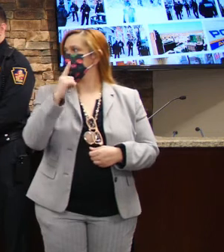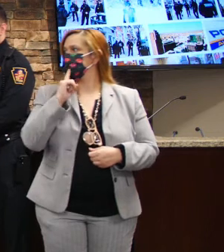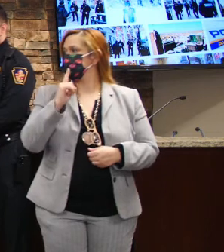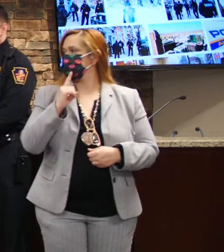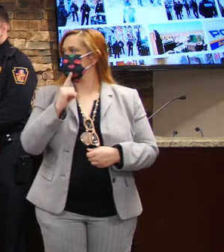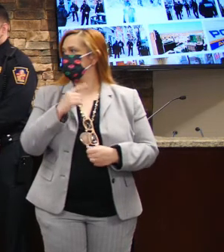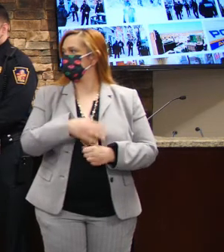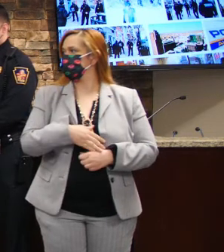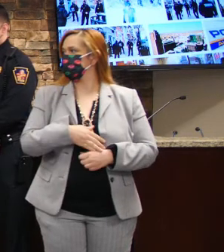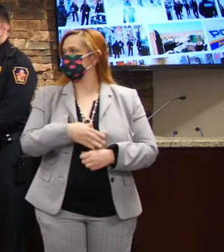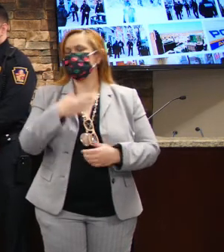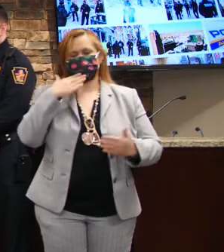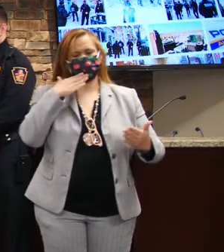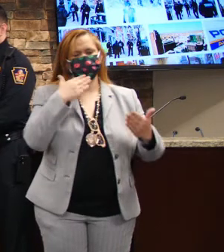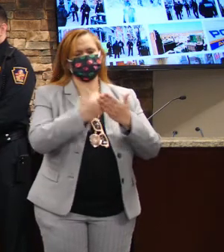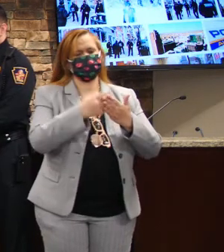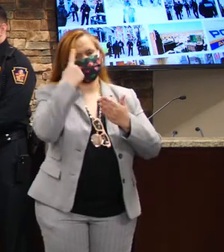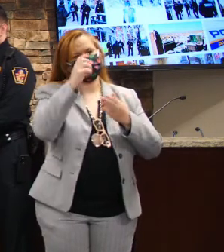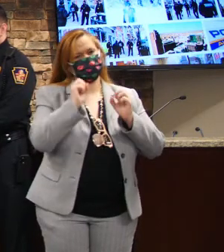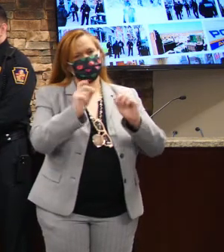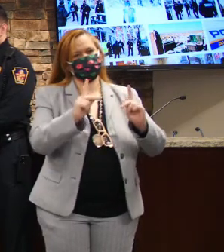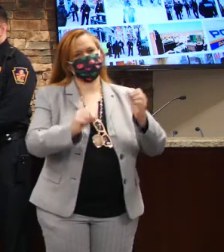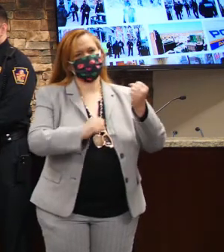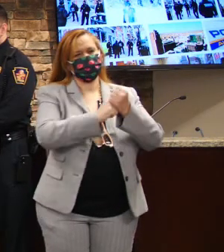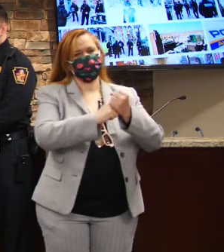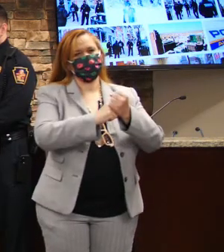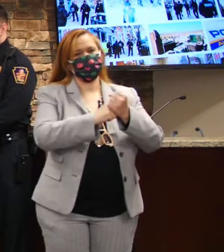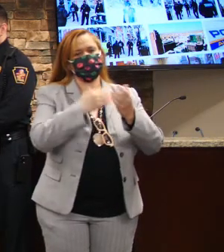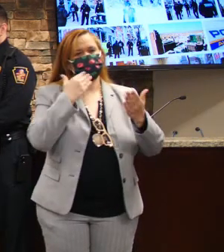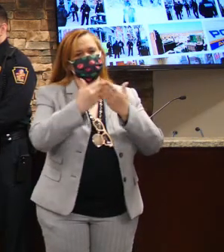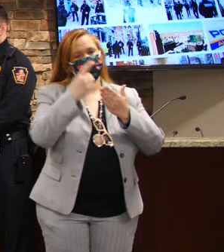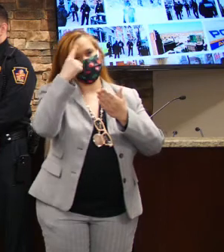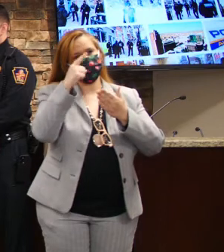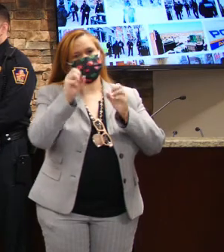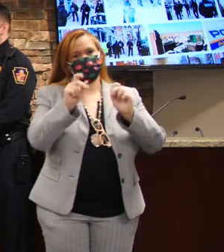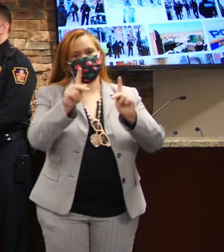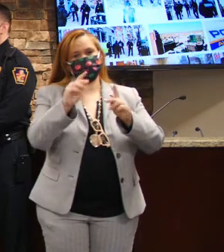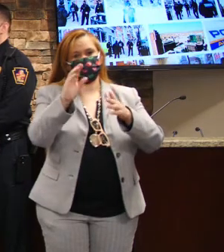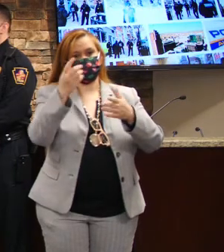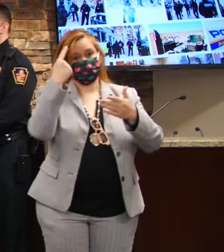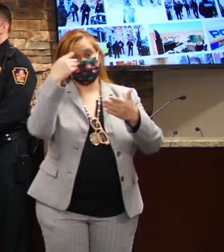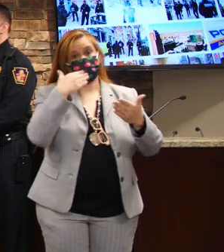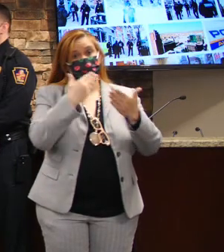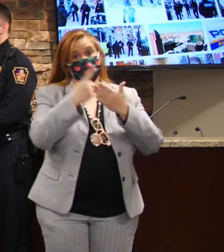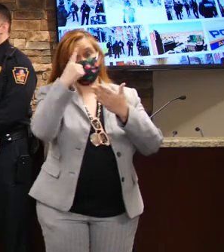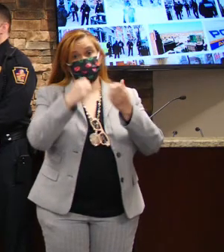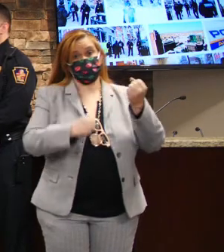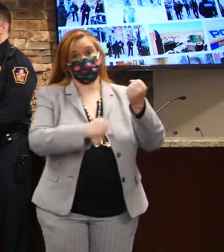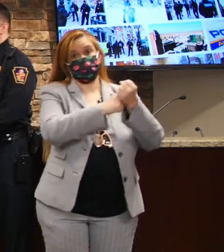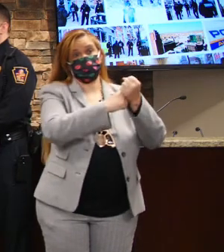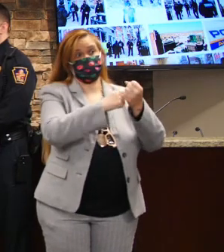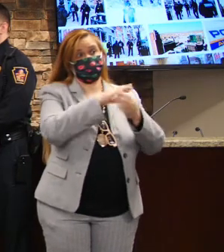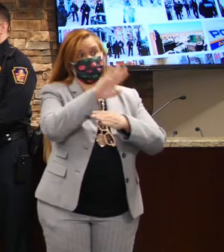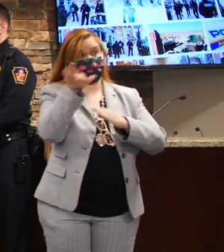reality, thank you for being here with us today. This is a wonderful opportunity to combine something that we have done